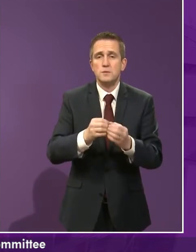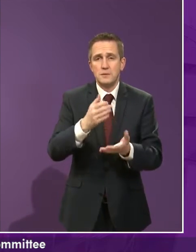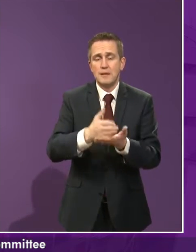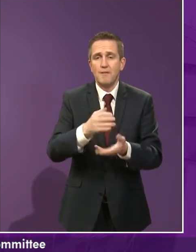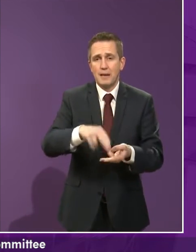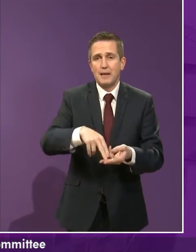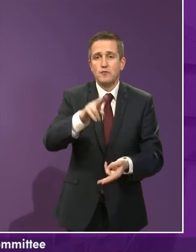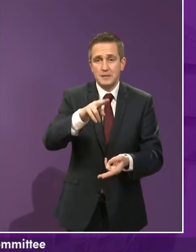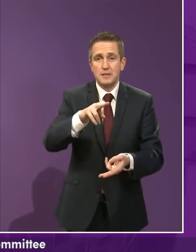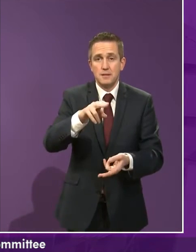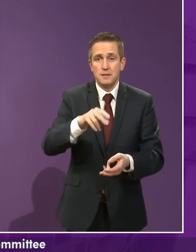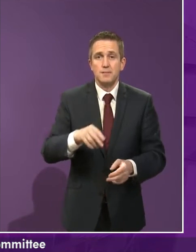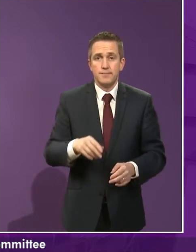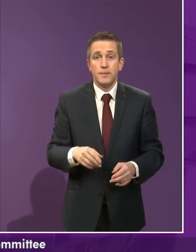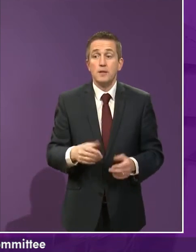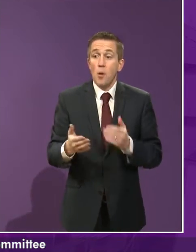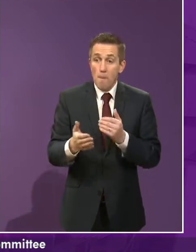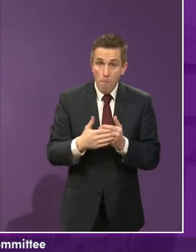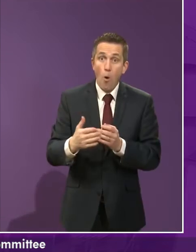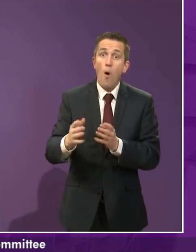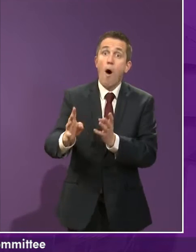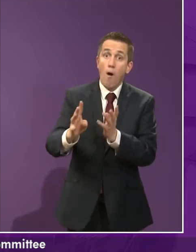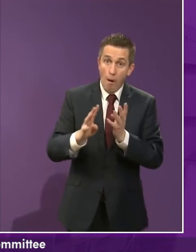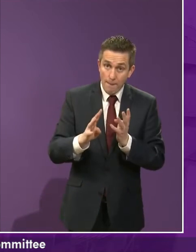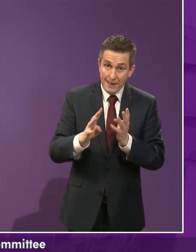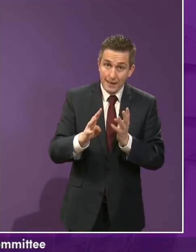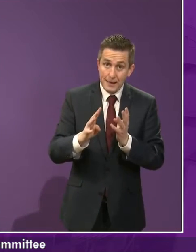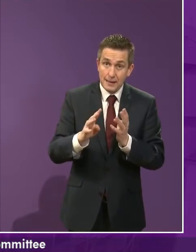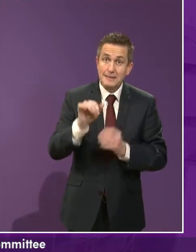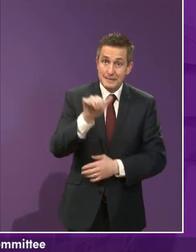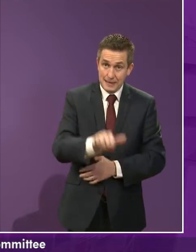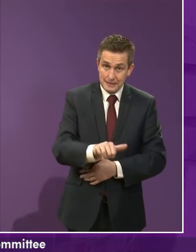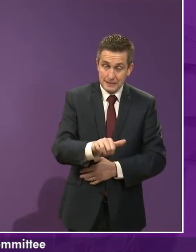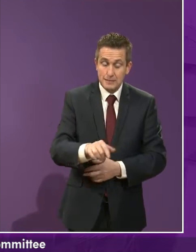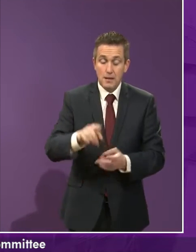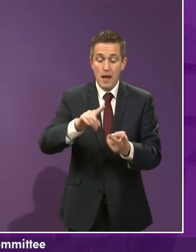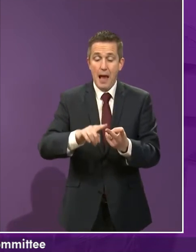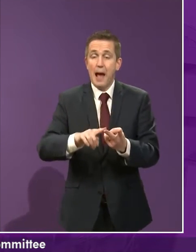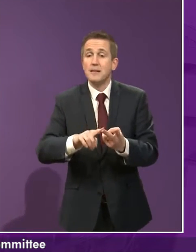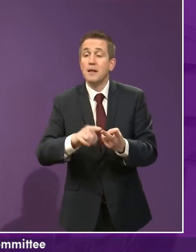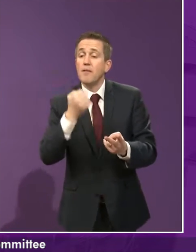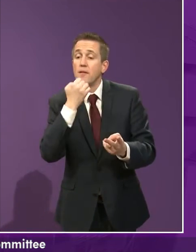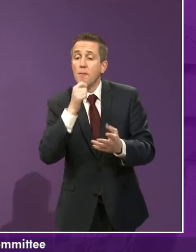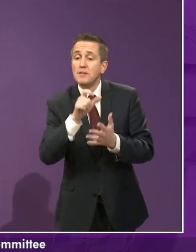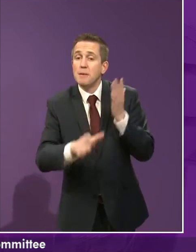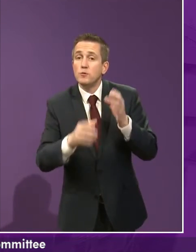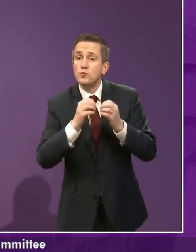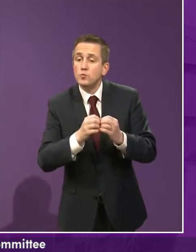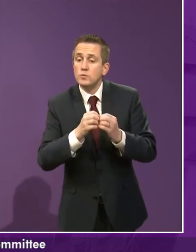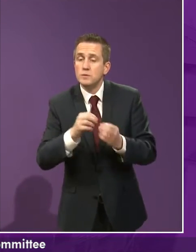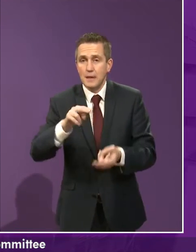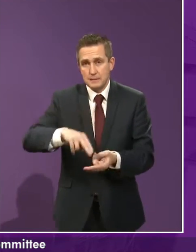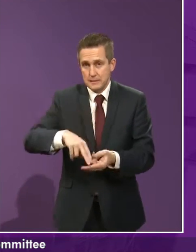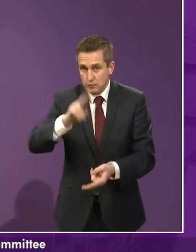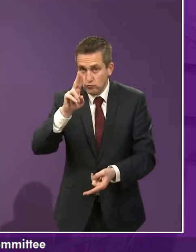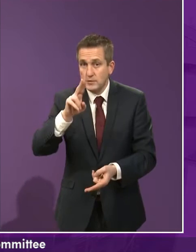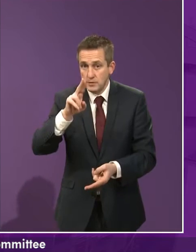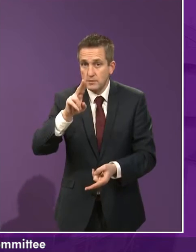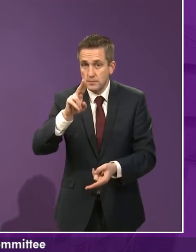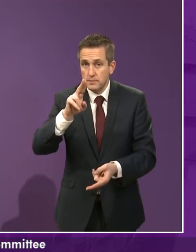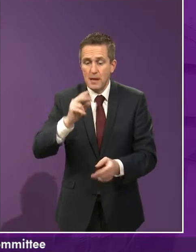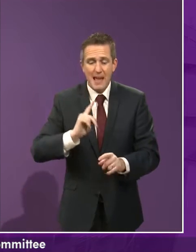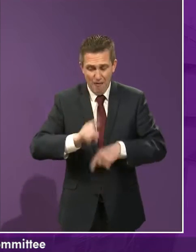that there are more students coming to the university, but the proportion of disabled students has grown,